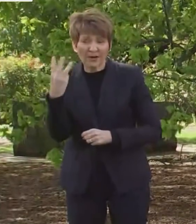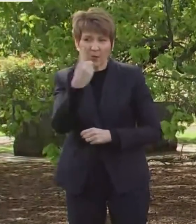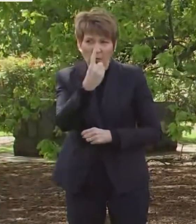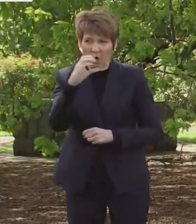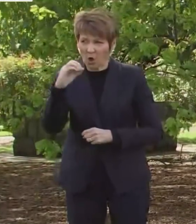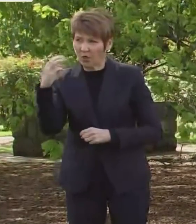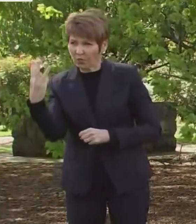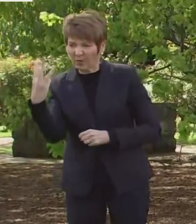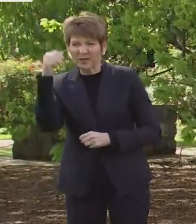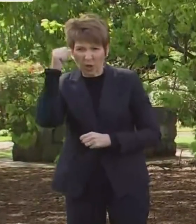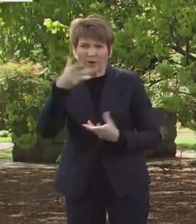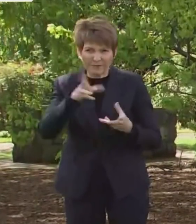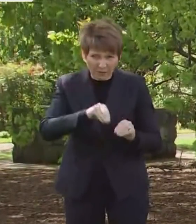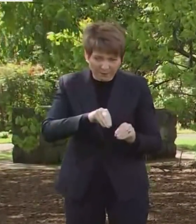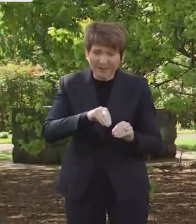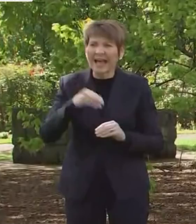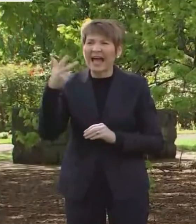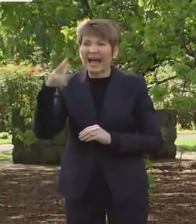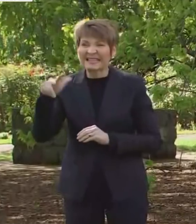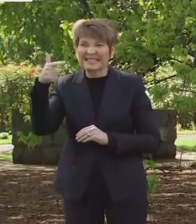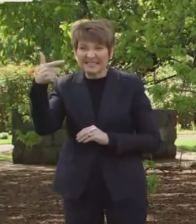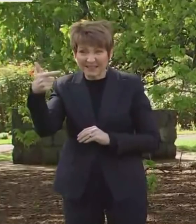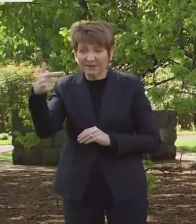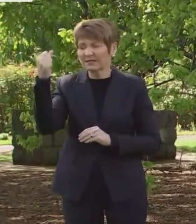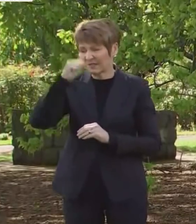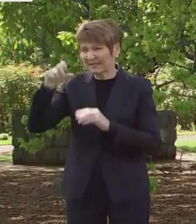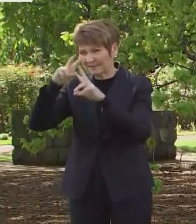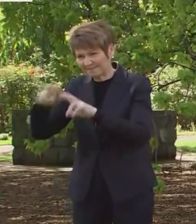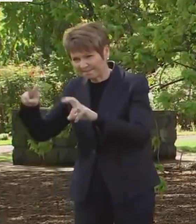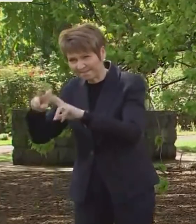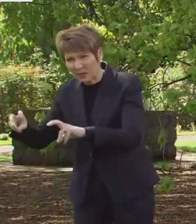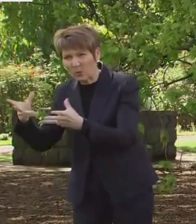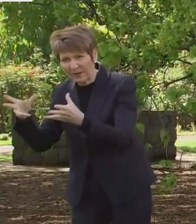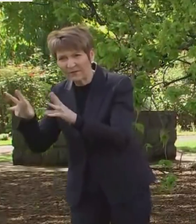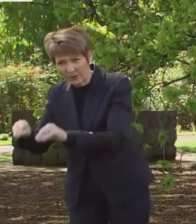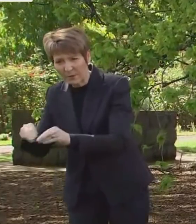outbreaks. 87 of them are under investigation. That takes us to